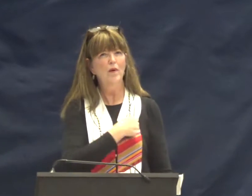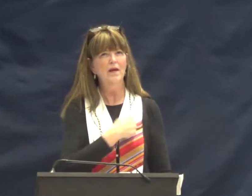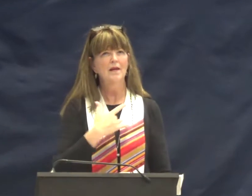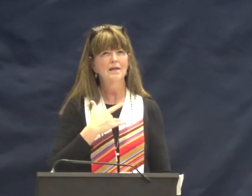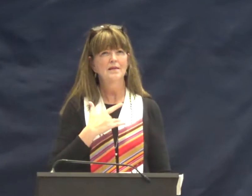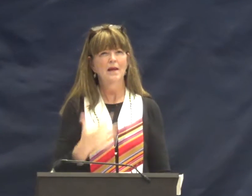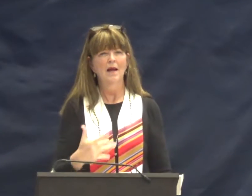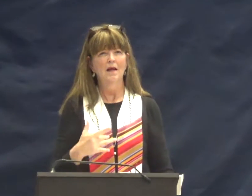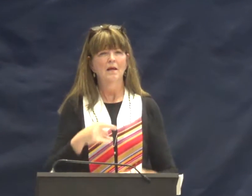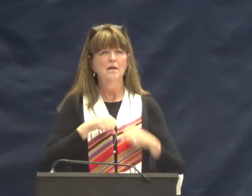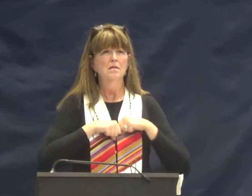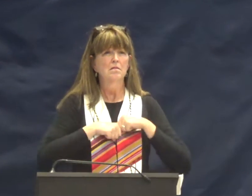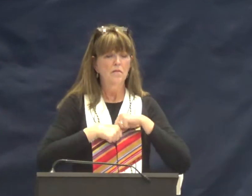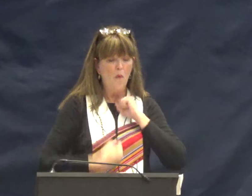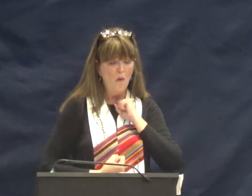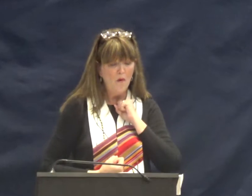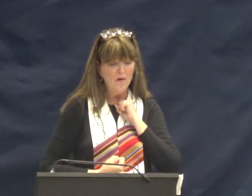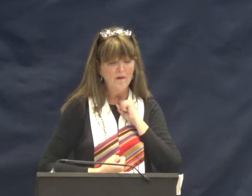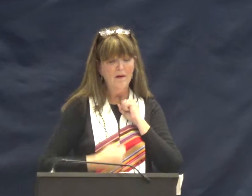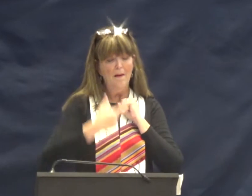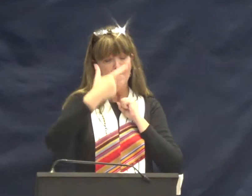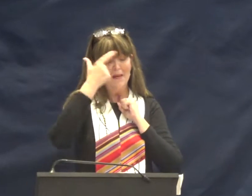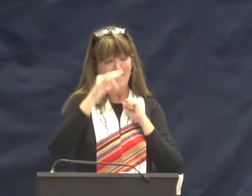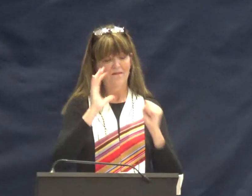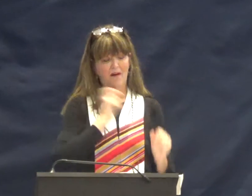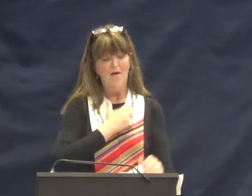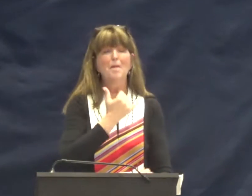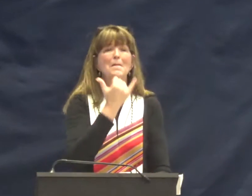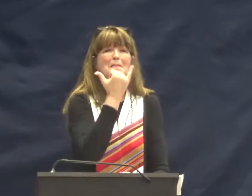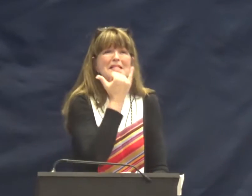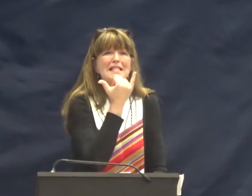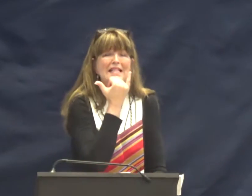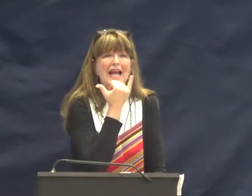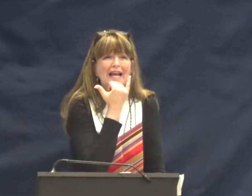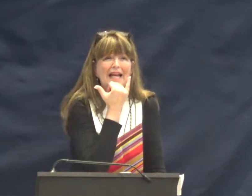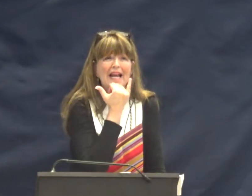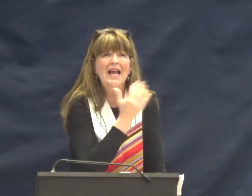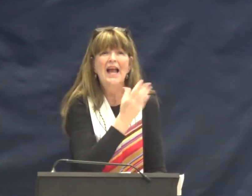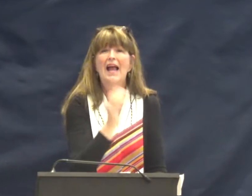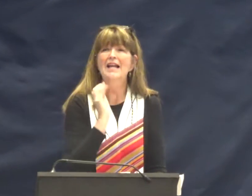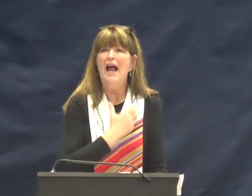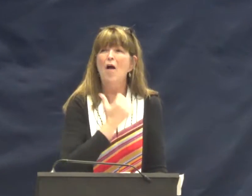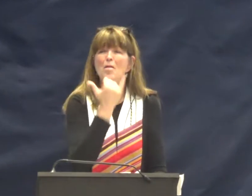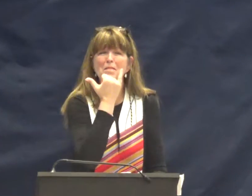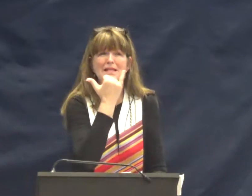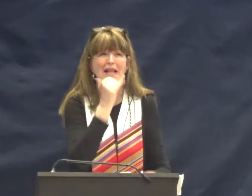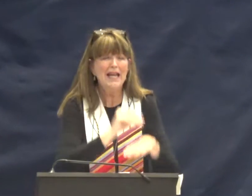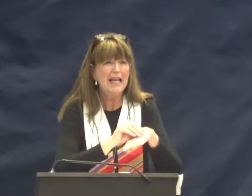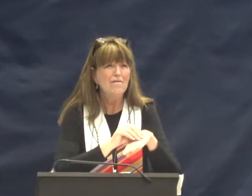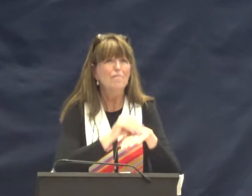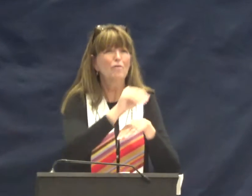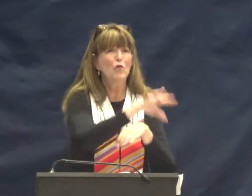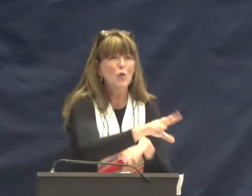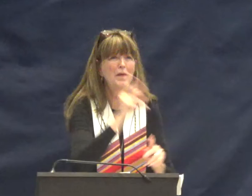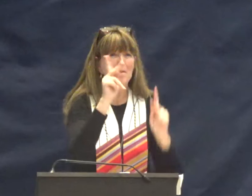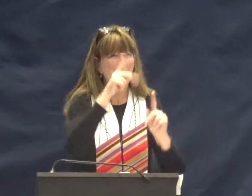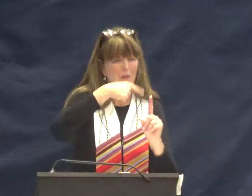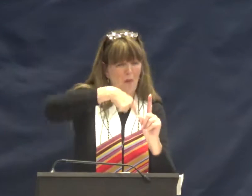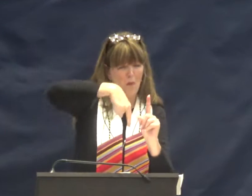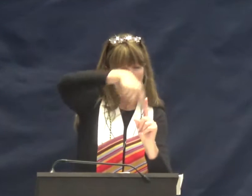how we tend to mourn because of our misdeeds, and